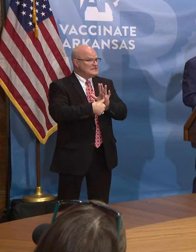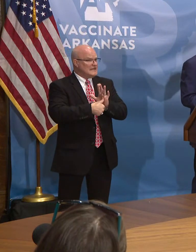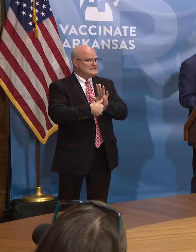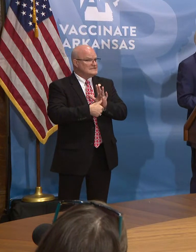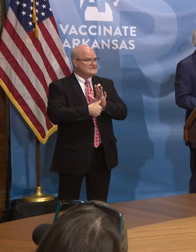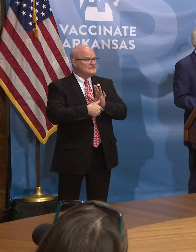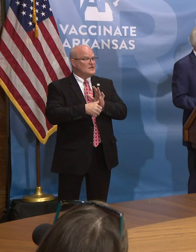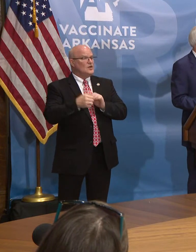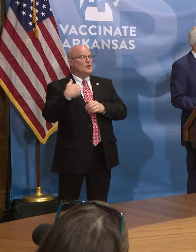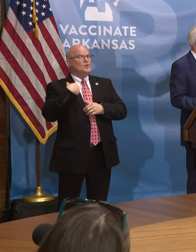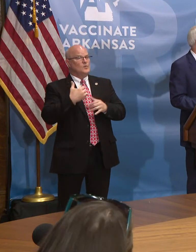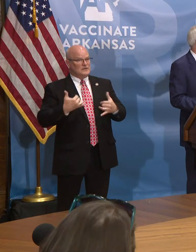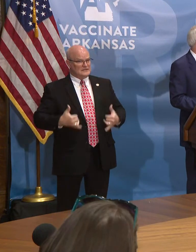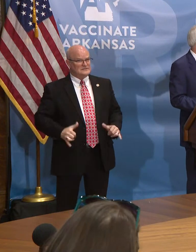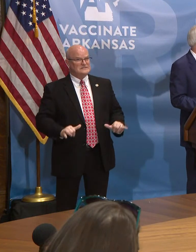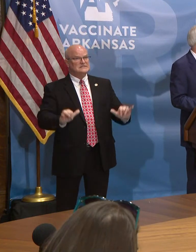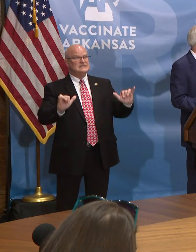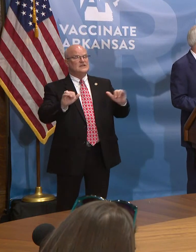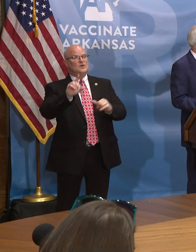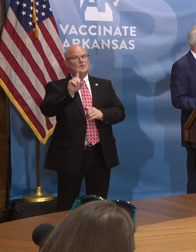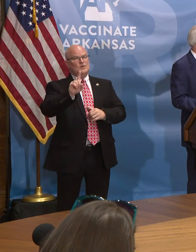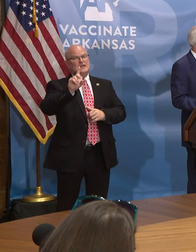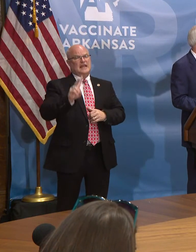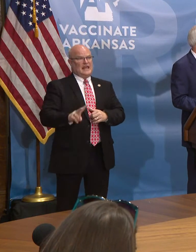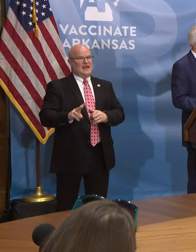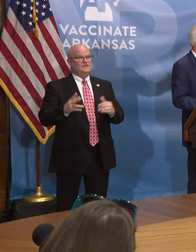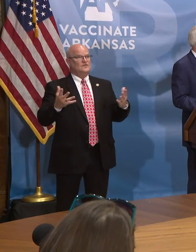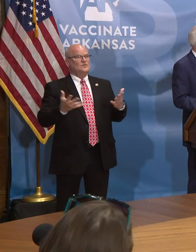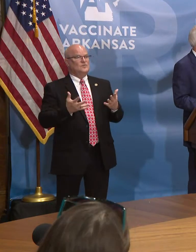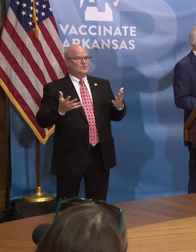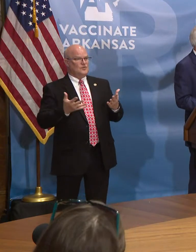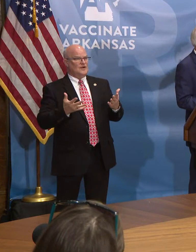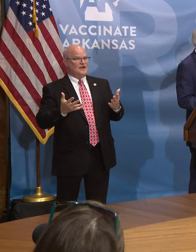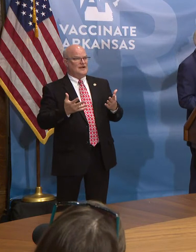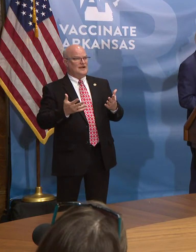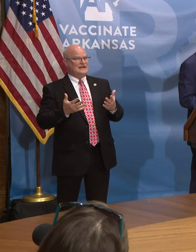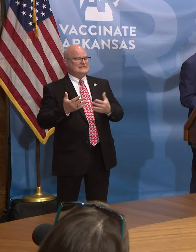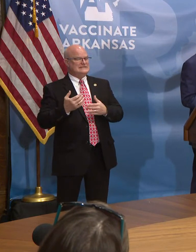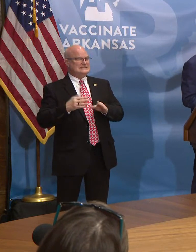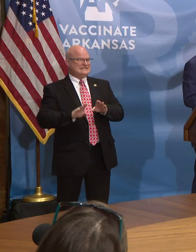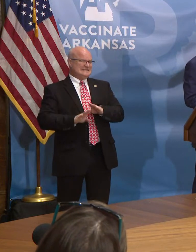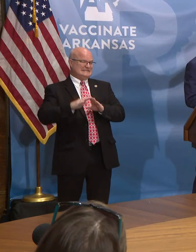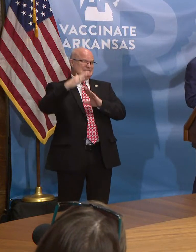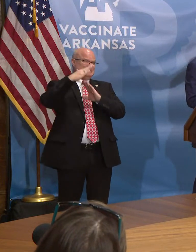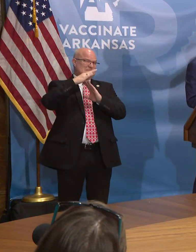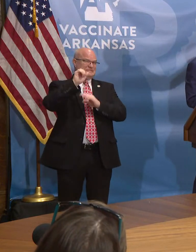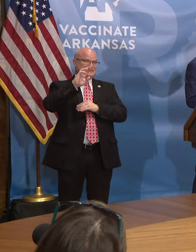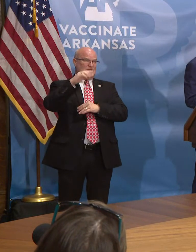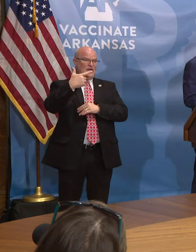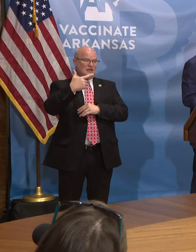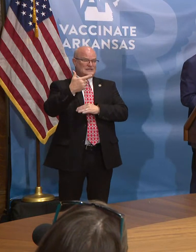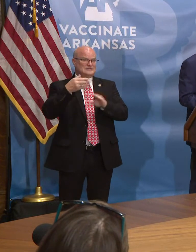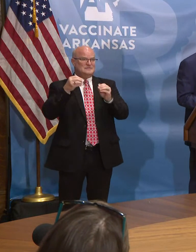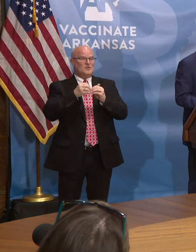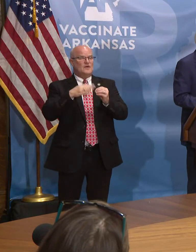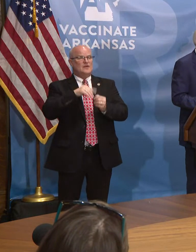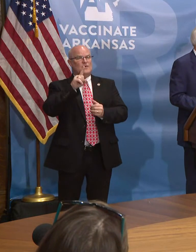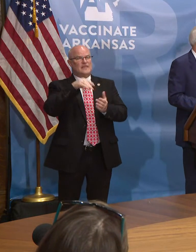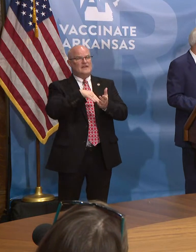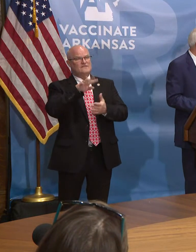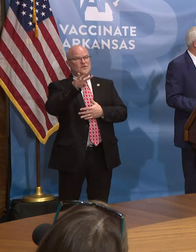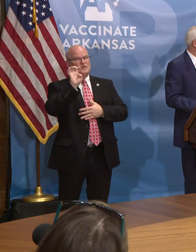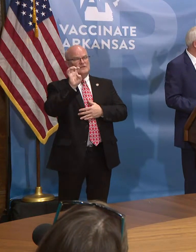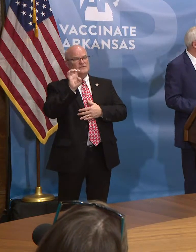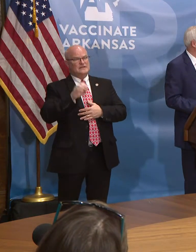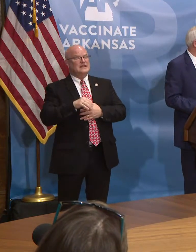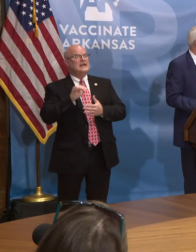emphasize that we are still 1/2 of what it was in the peak in August when it was up over 1,400.